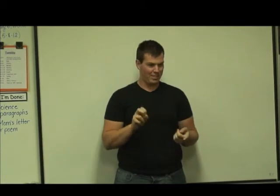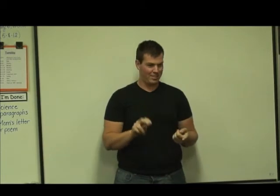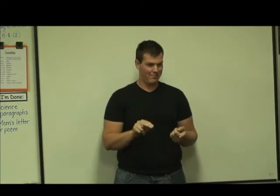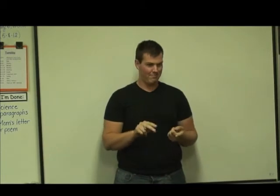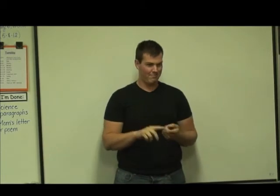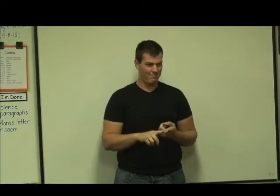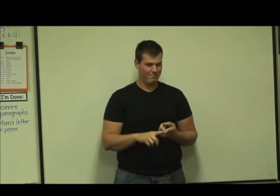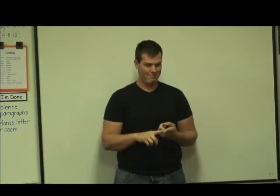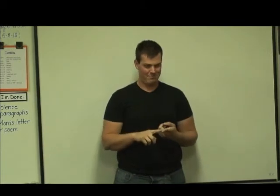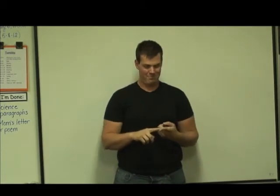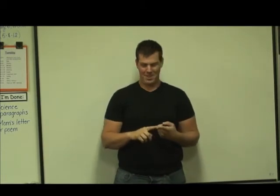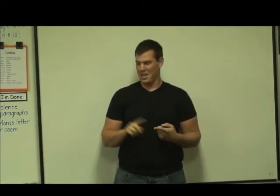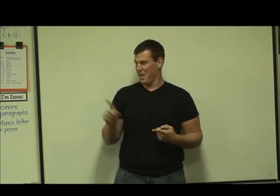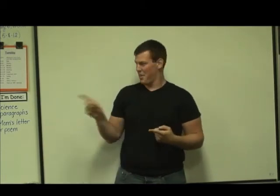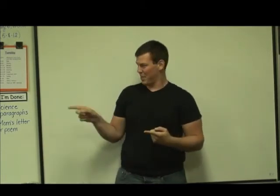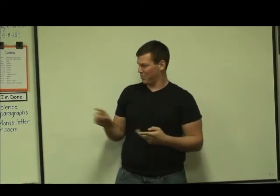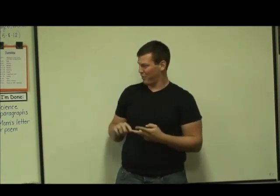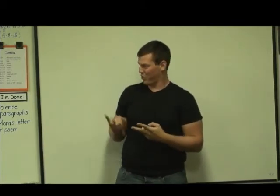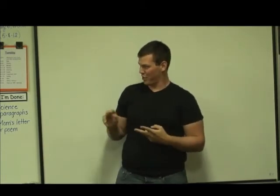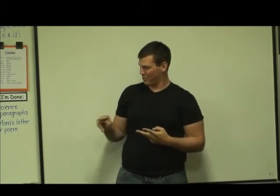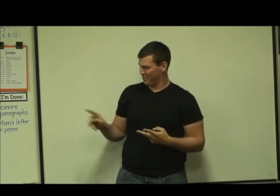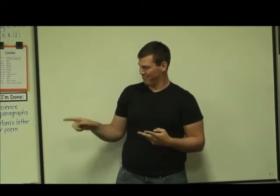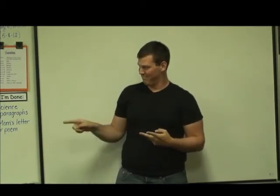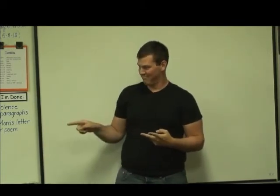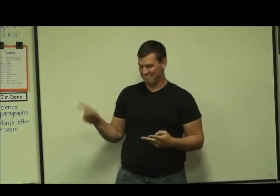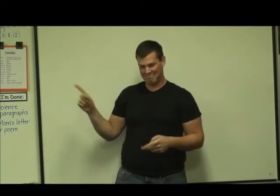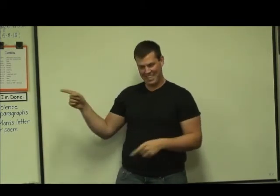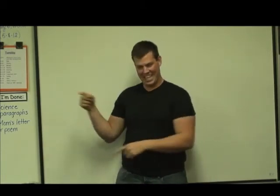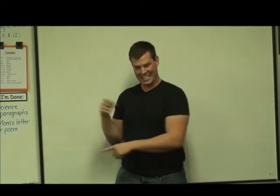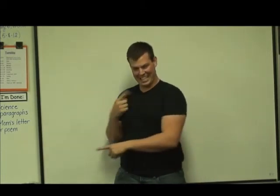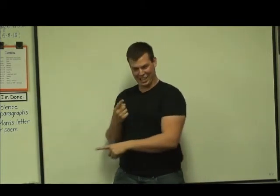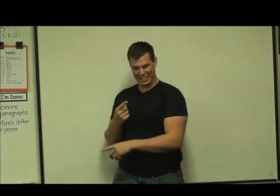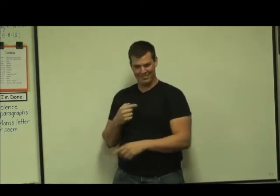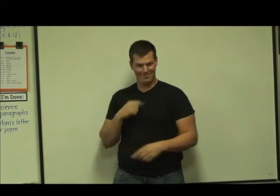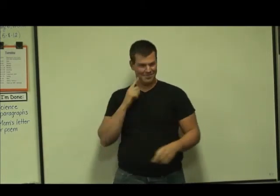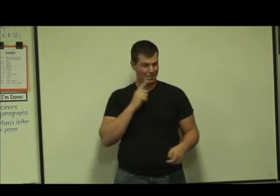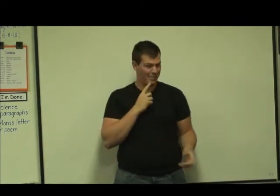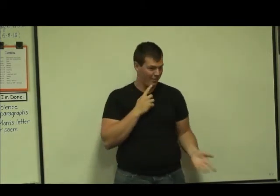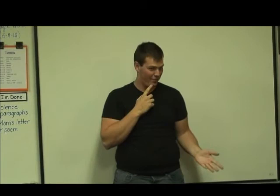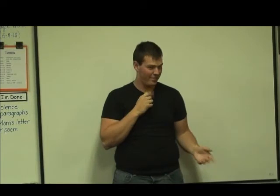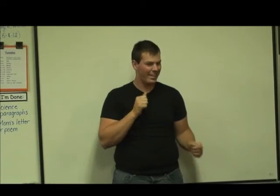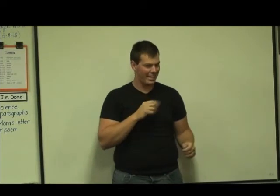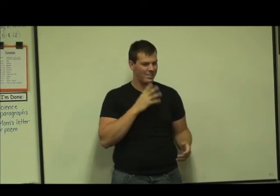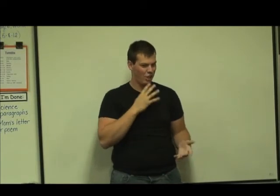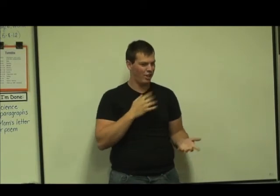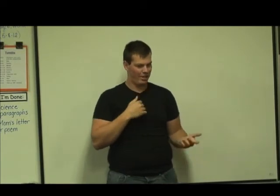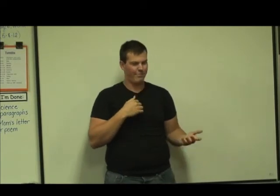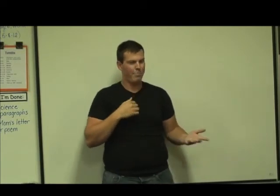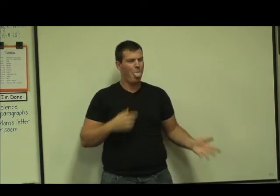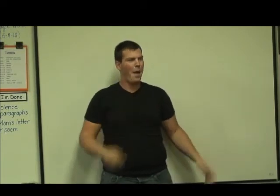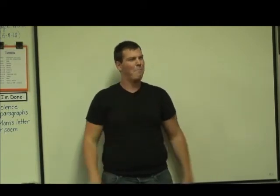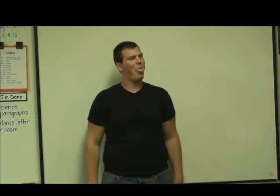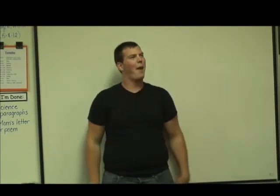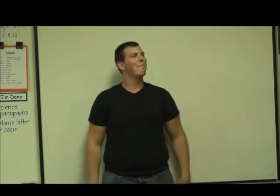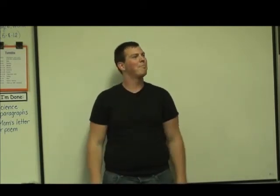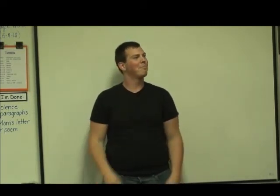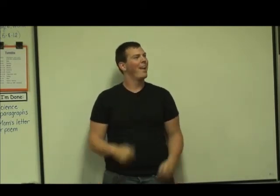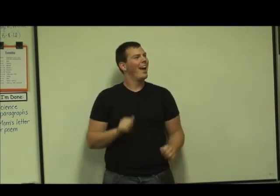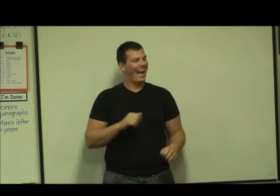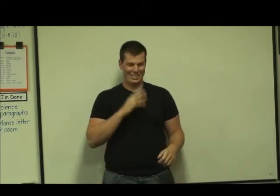Justin. Like my bad baby. He's Jerry, I'm dead, and I can talk. Yeah. I can